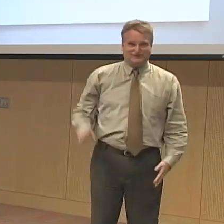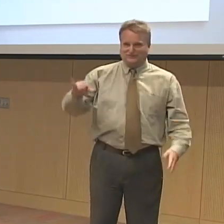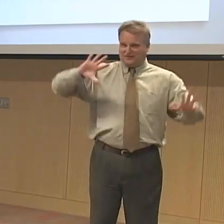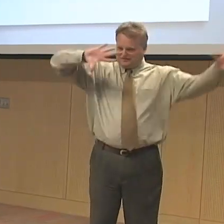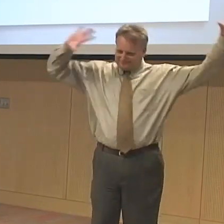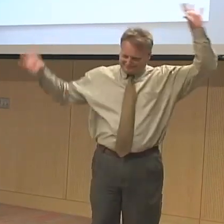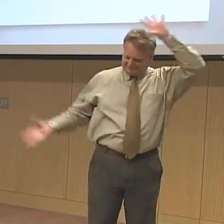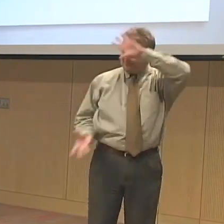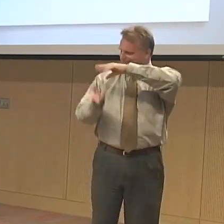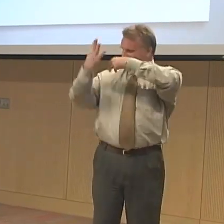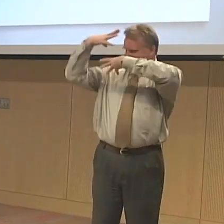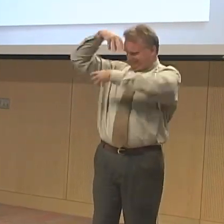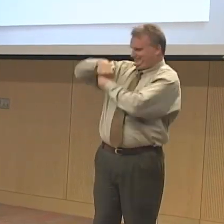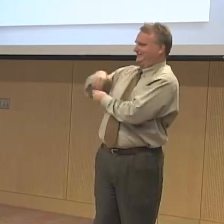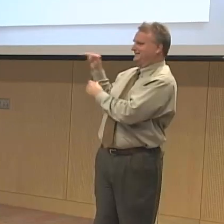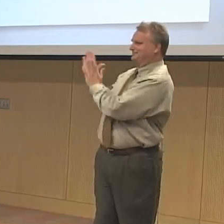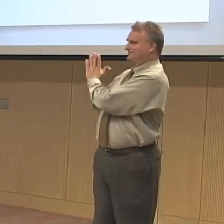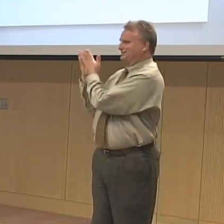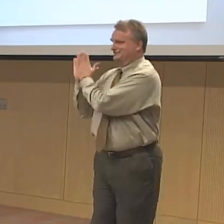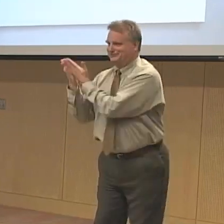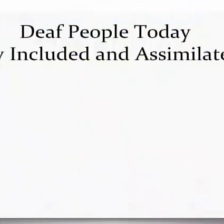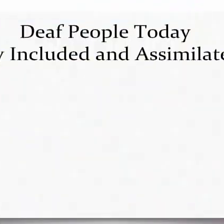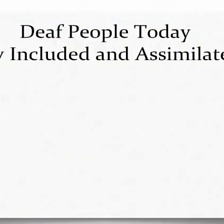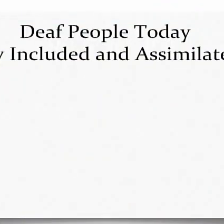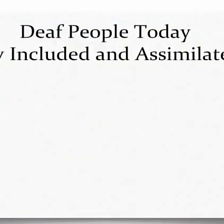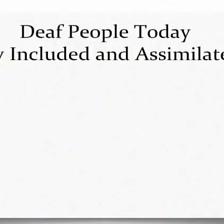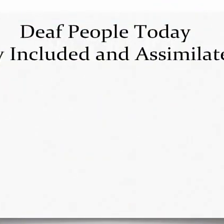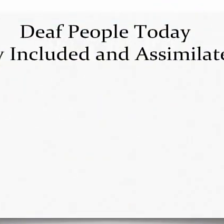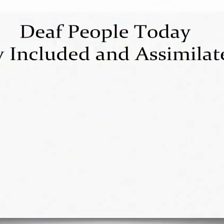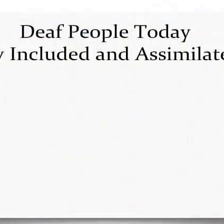So that's what's contained within my book.